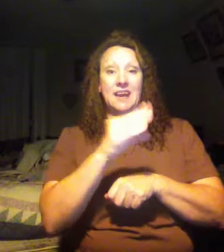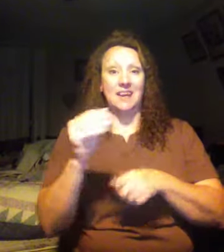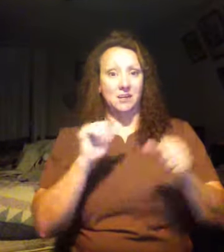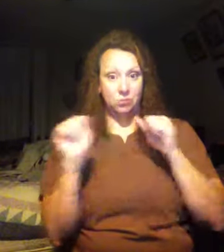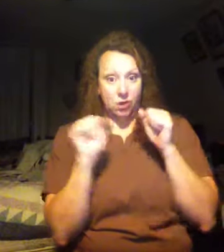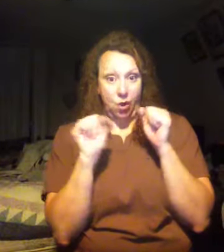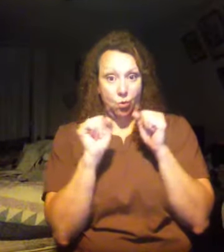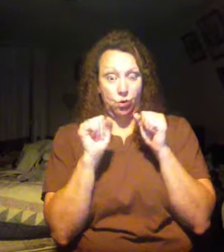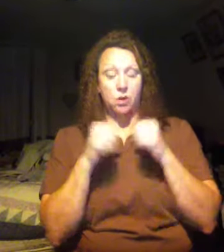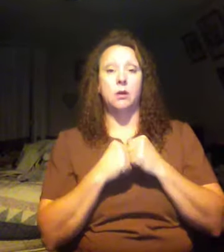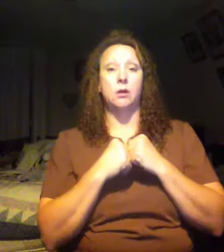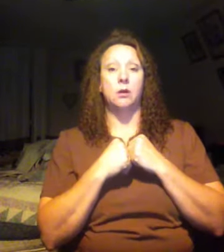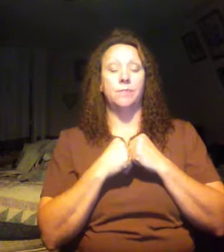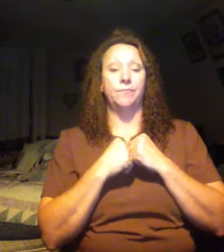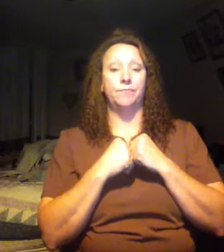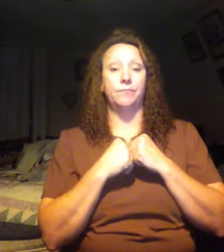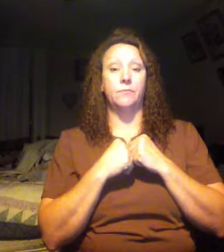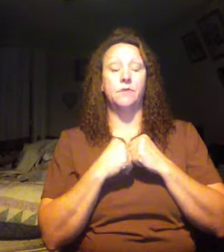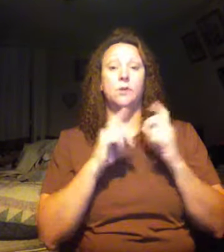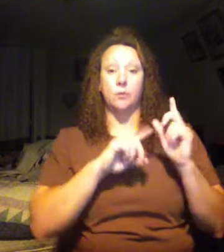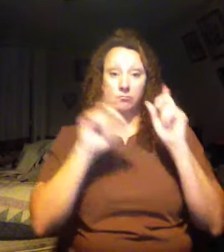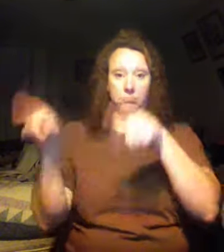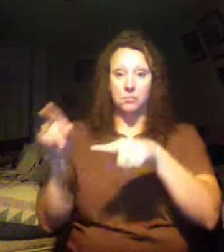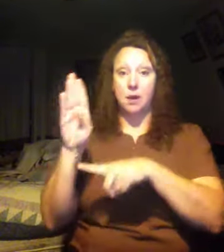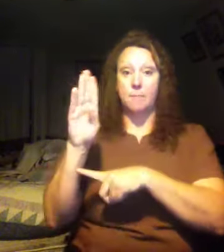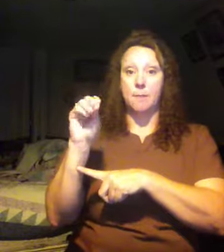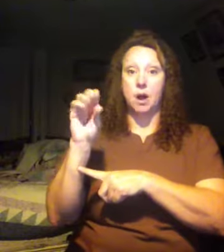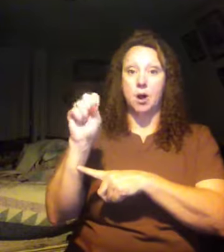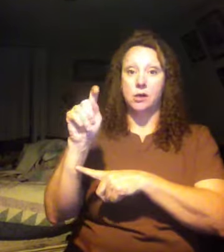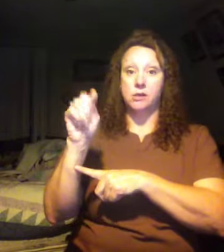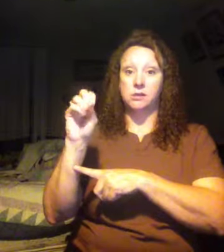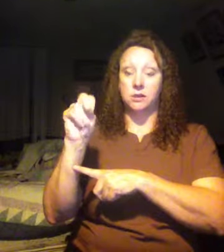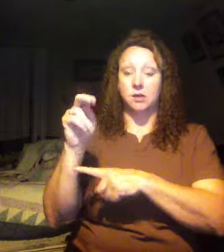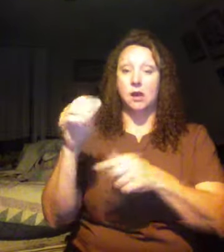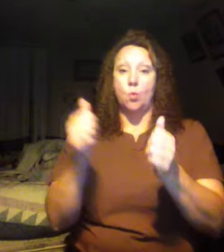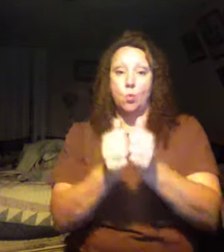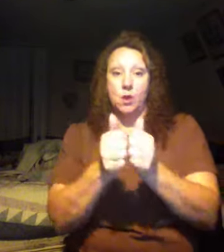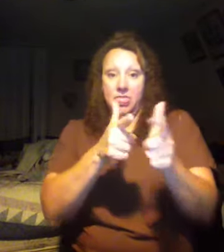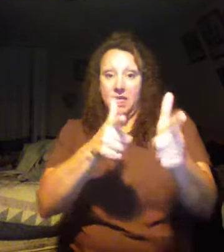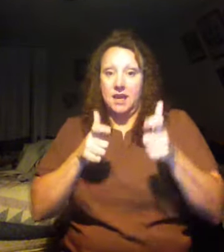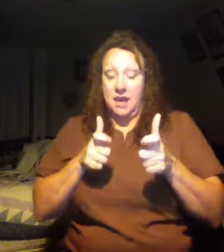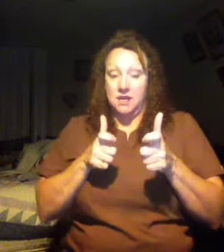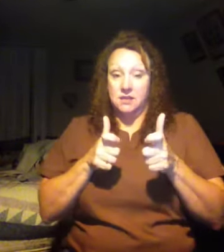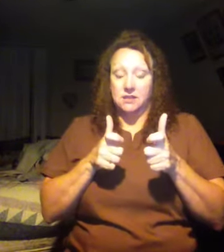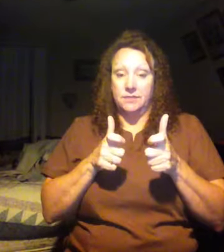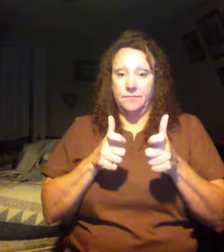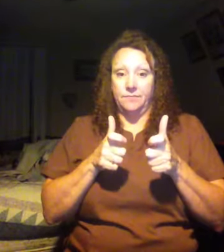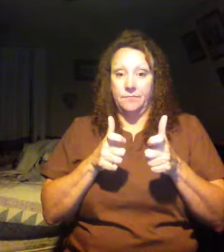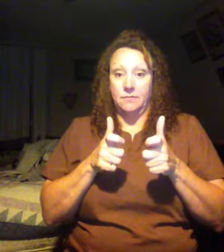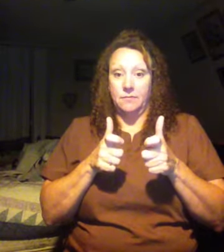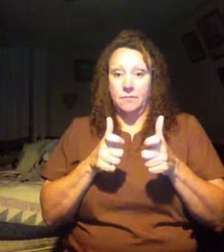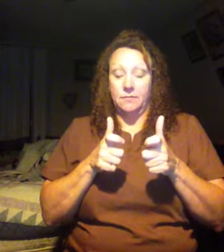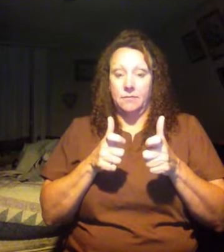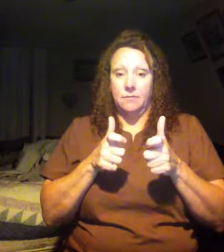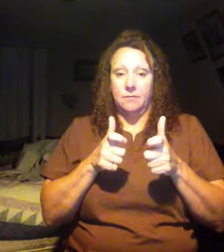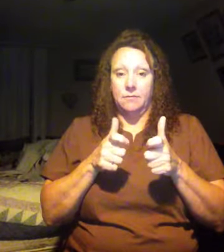Boston. And they set them up around the city so that, here we go, another warning when the British wake up. All of a sudden, they're looking at all these